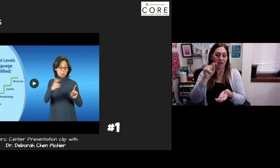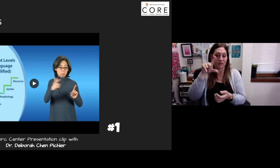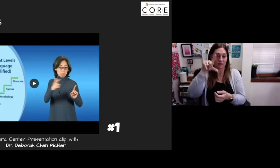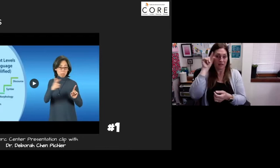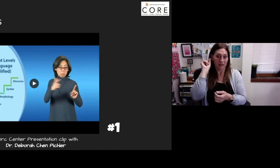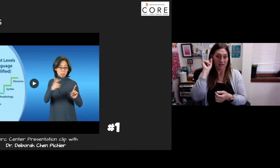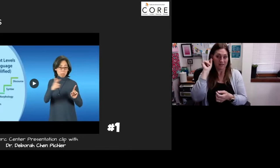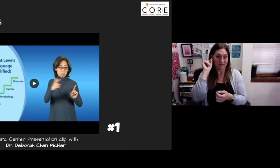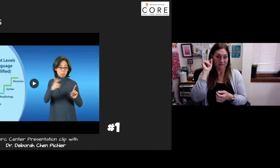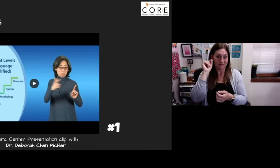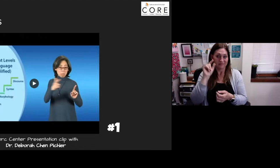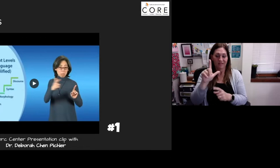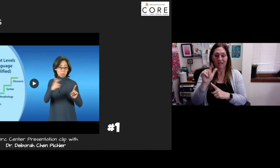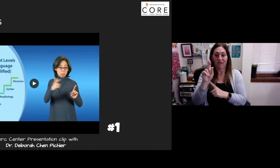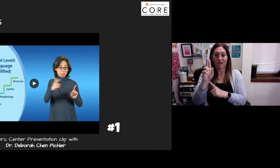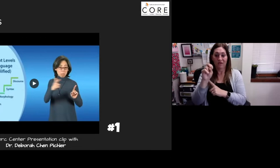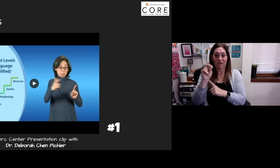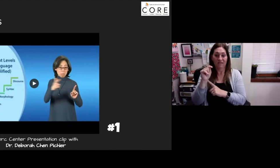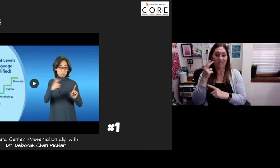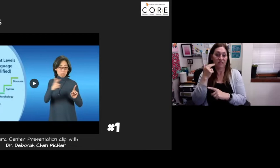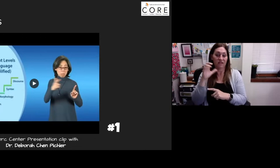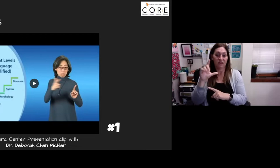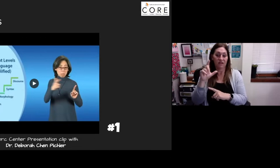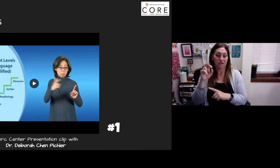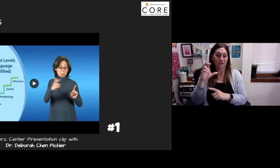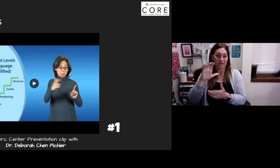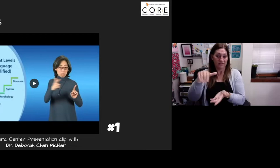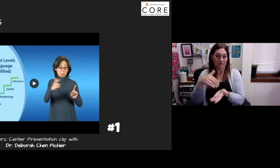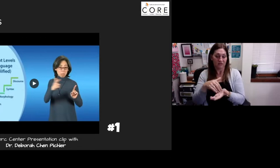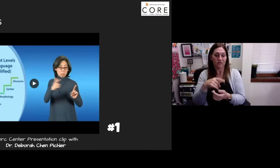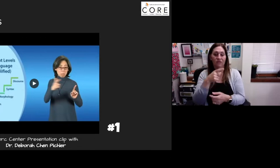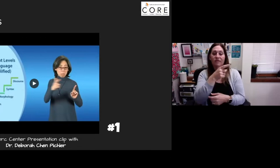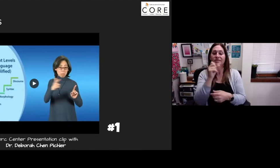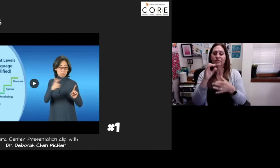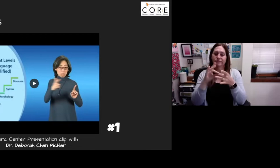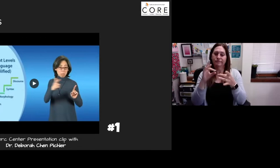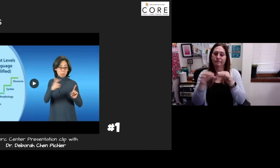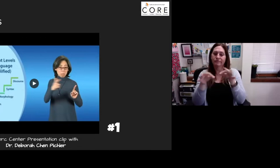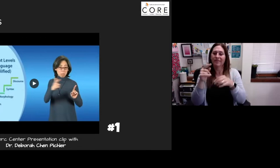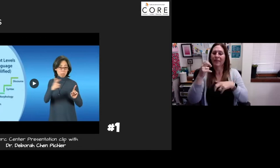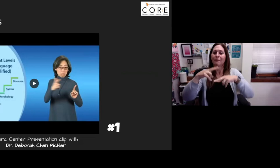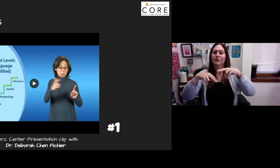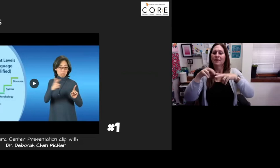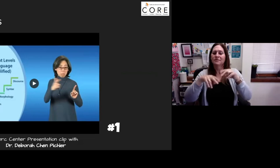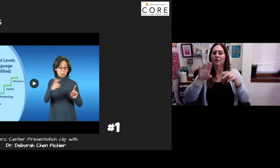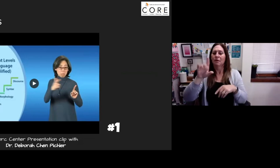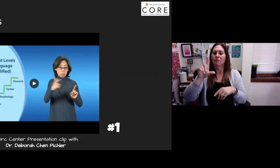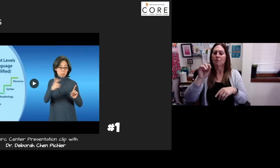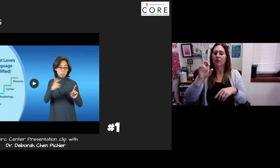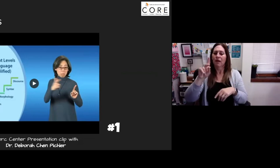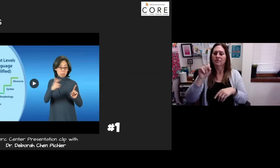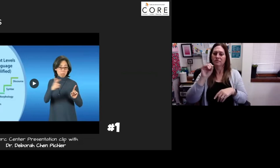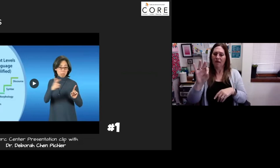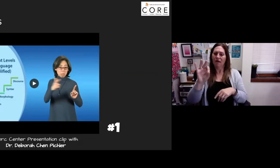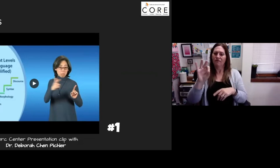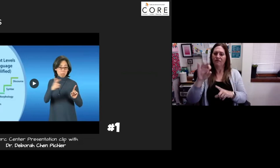missed the last name, I'm sorry, with a center in Gallaudet, at the Clark Center in Gallaudet.